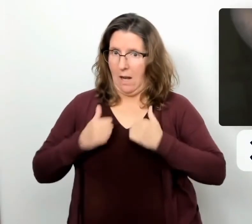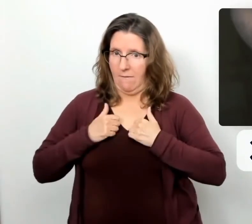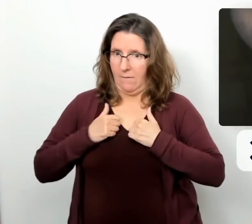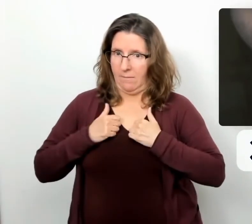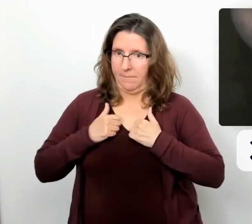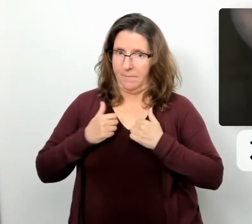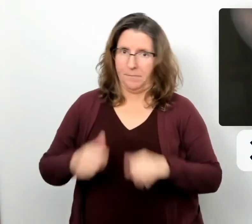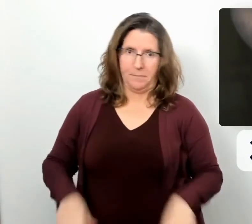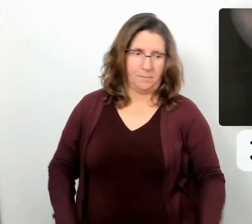peers.